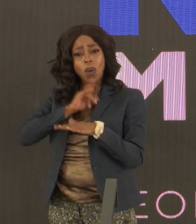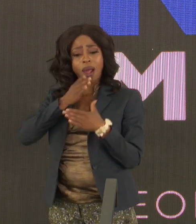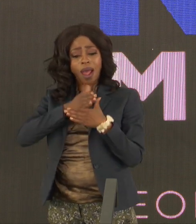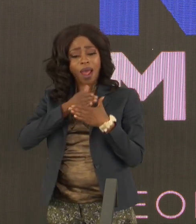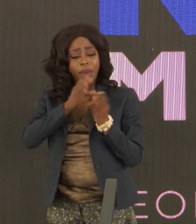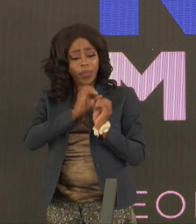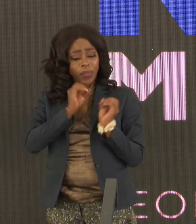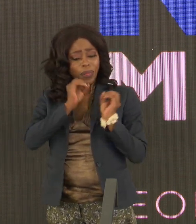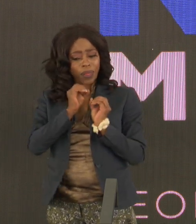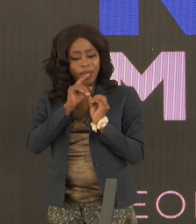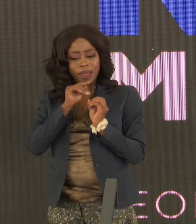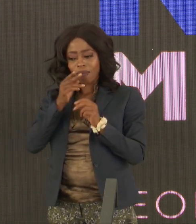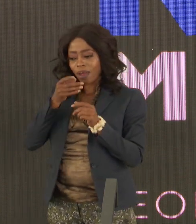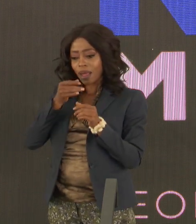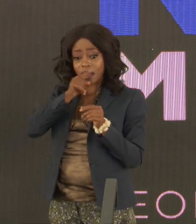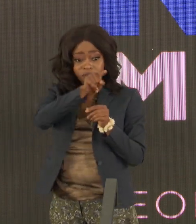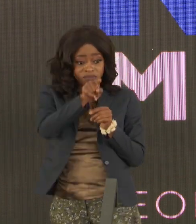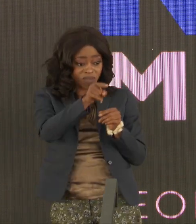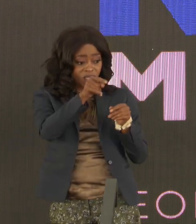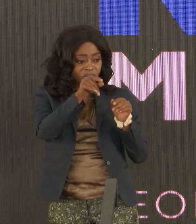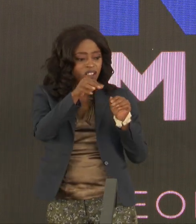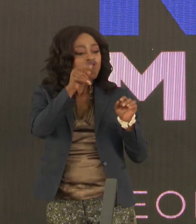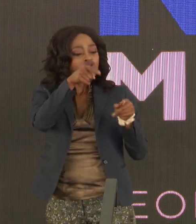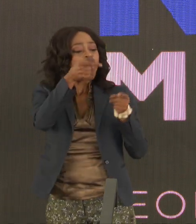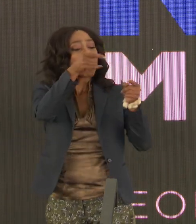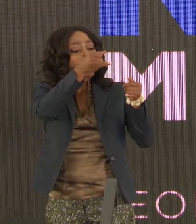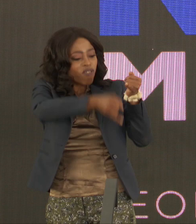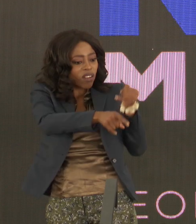unemployment is not the fault of those who are unemployed.